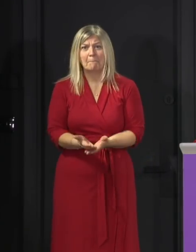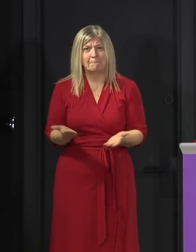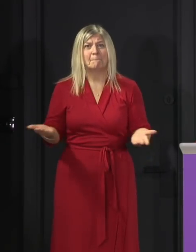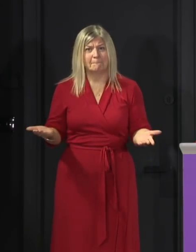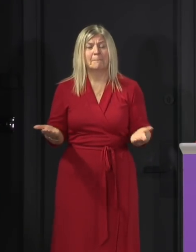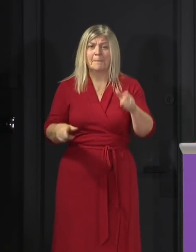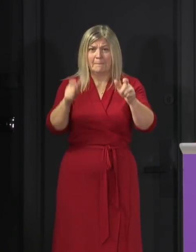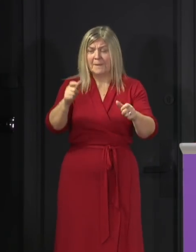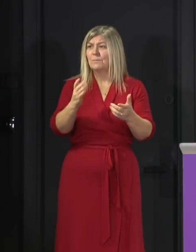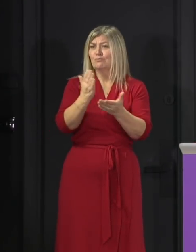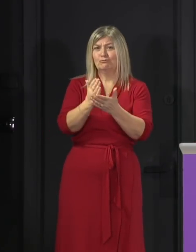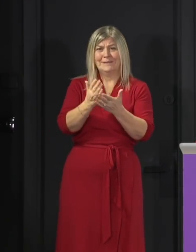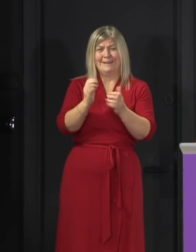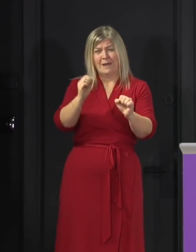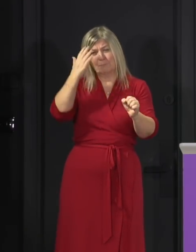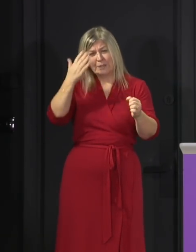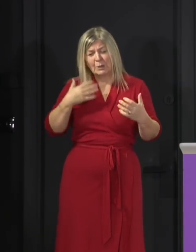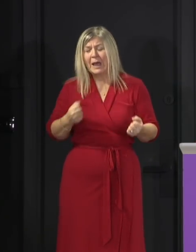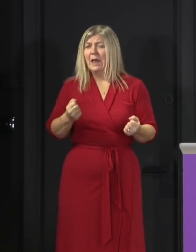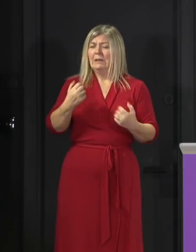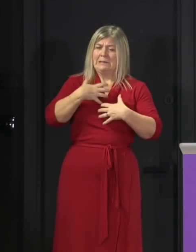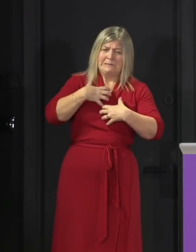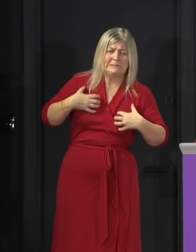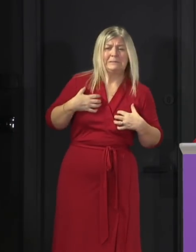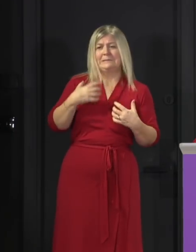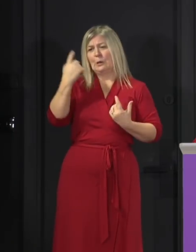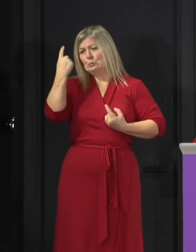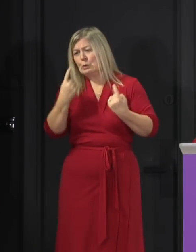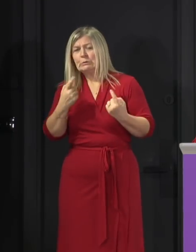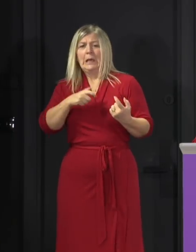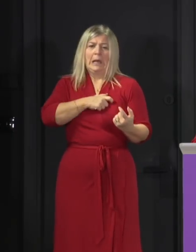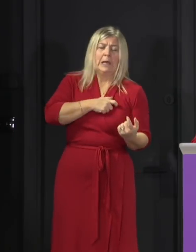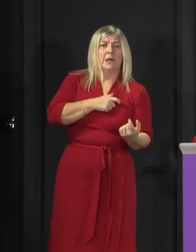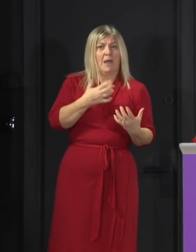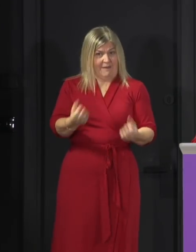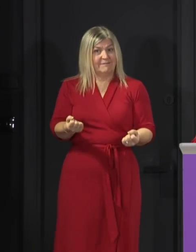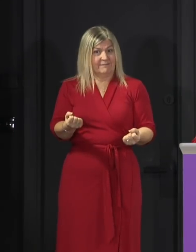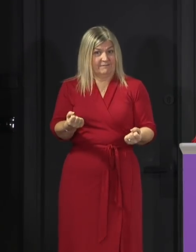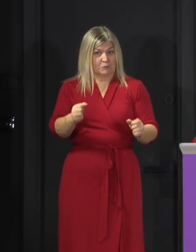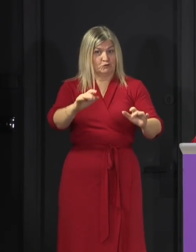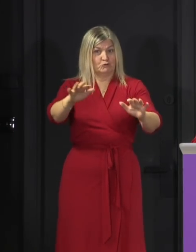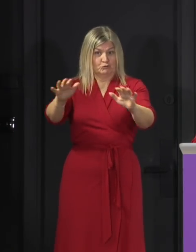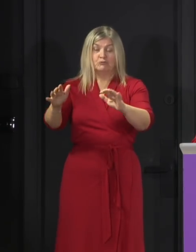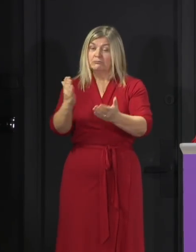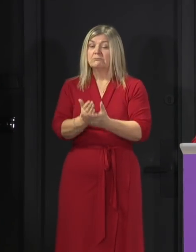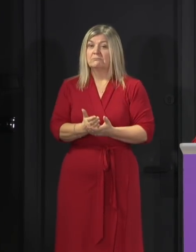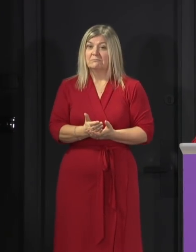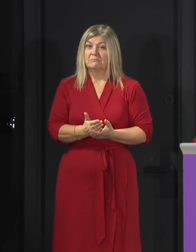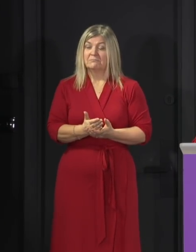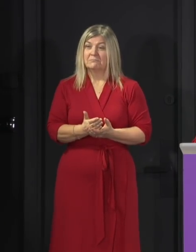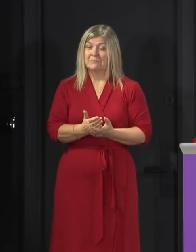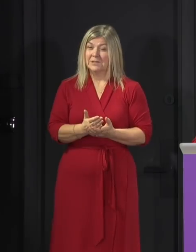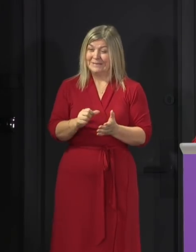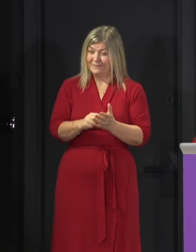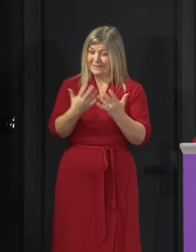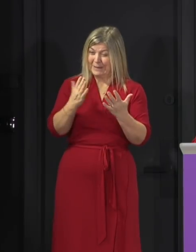of mental stress and worry and anxiety. And as I said a moment ago, however difficult it's been over the last 10 months, I think for a lot of people the